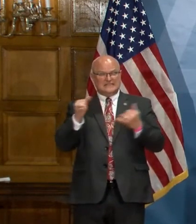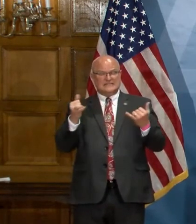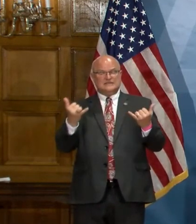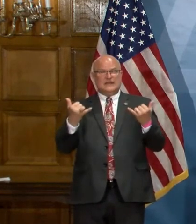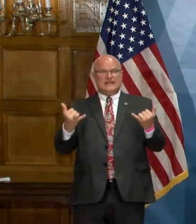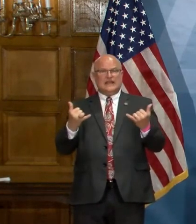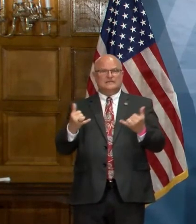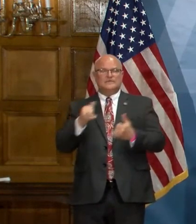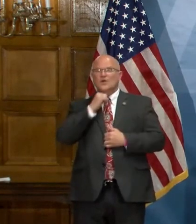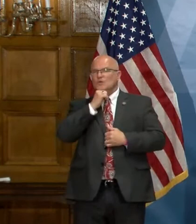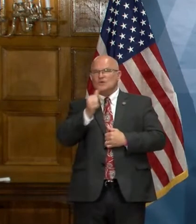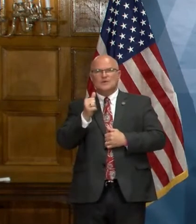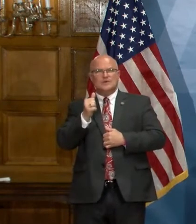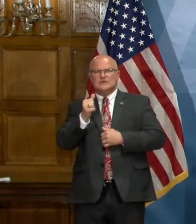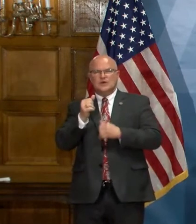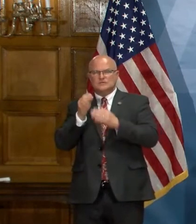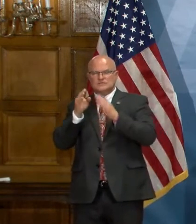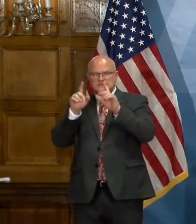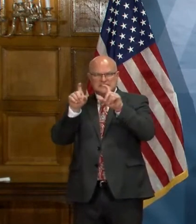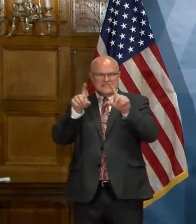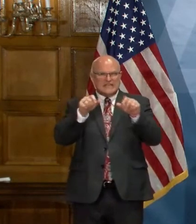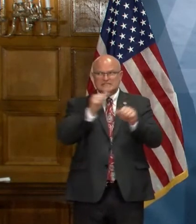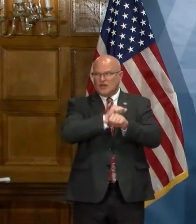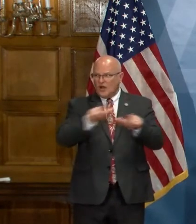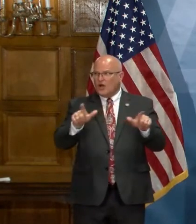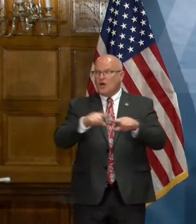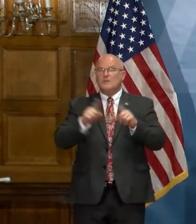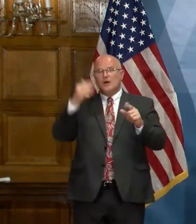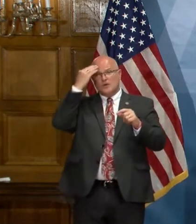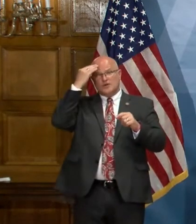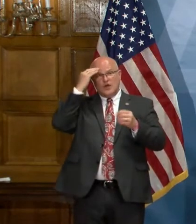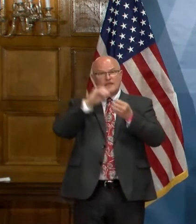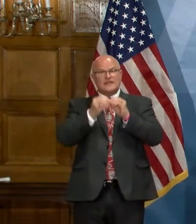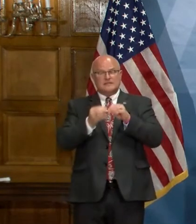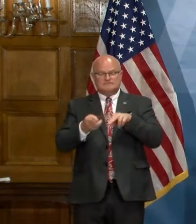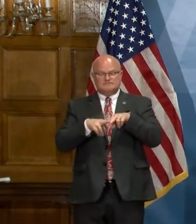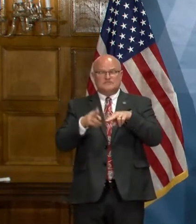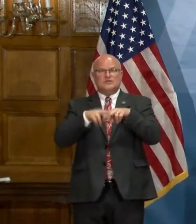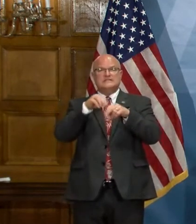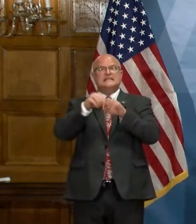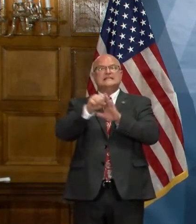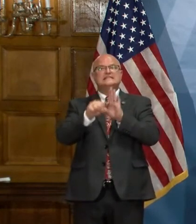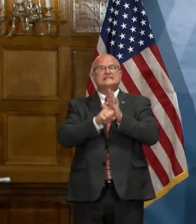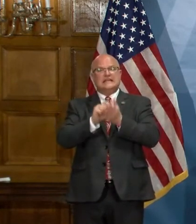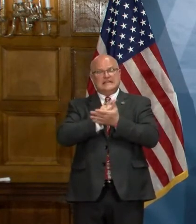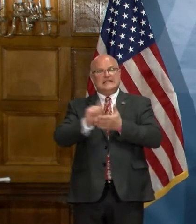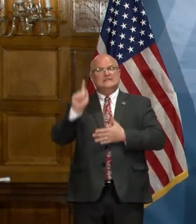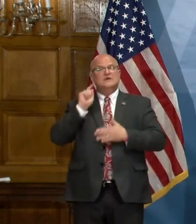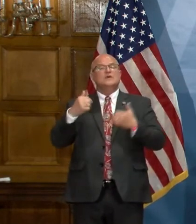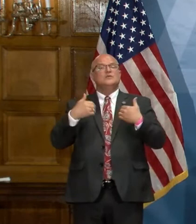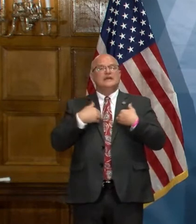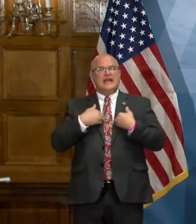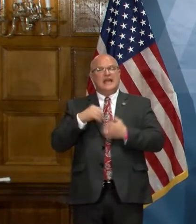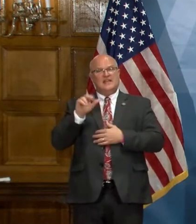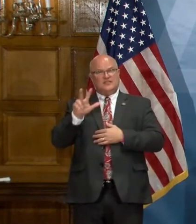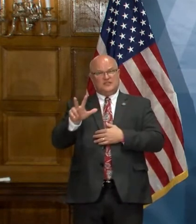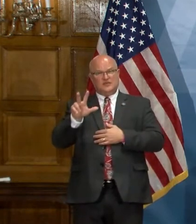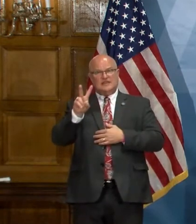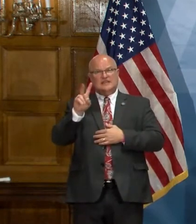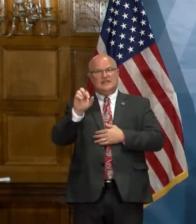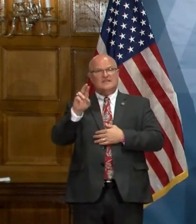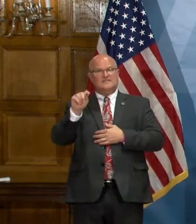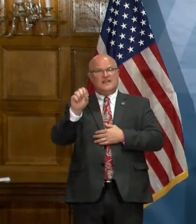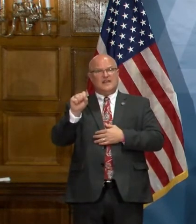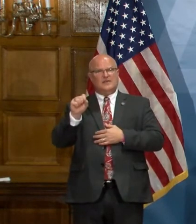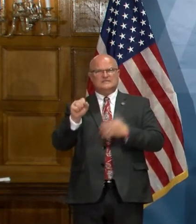variants because we don't sequence every one of them. But what we do know is that the number is increasing within the state. Last week we had 3 variants identified.